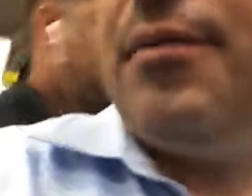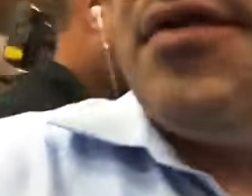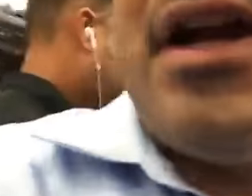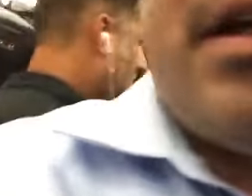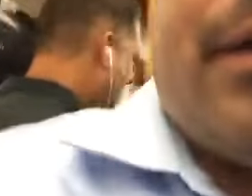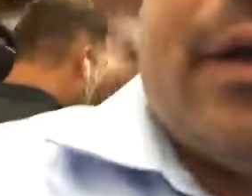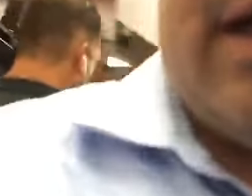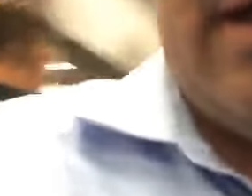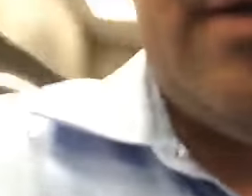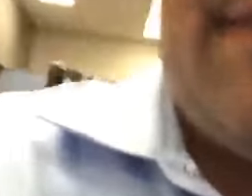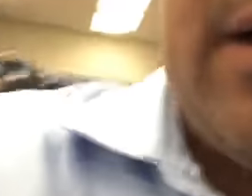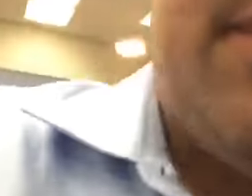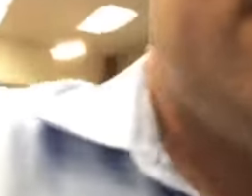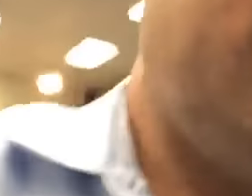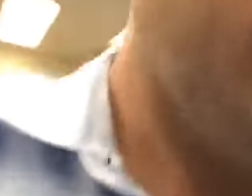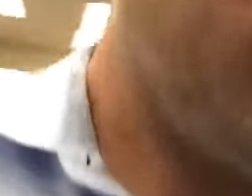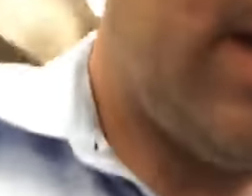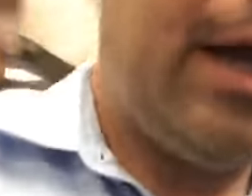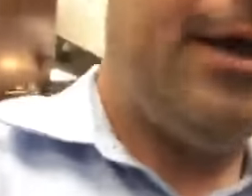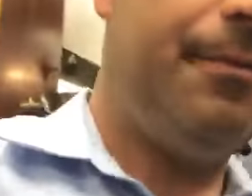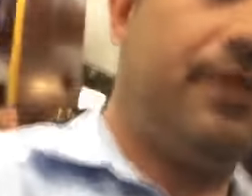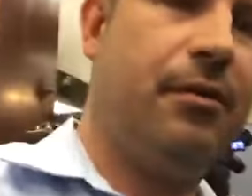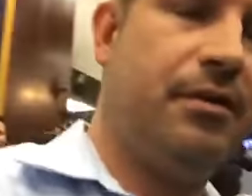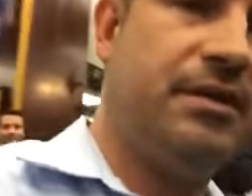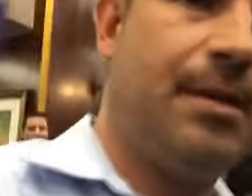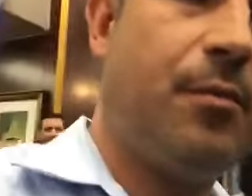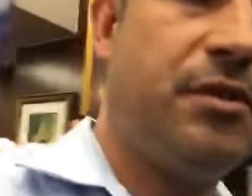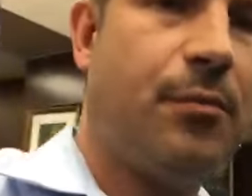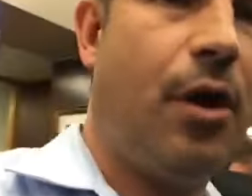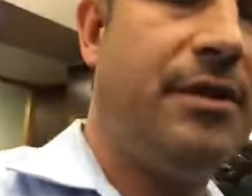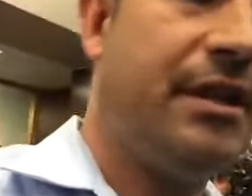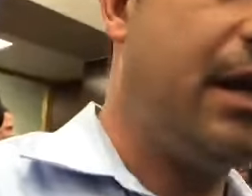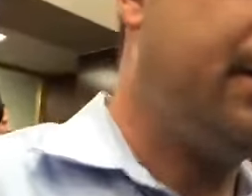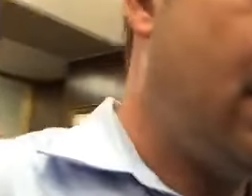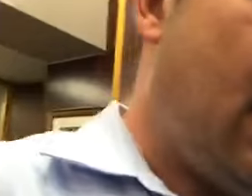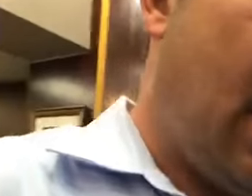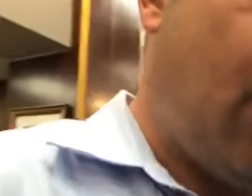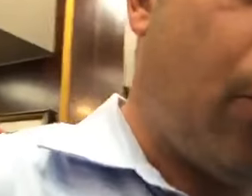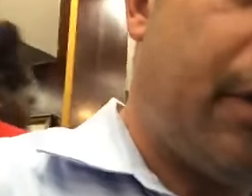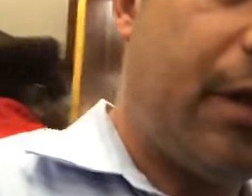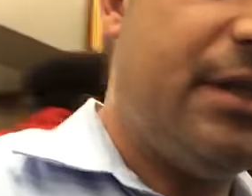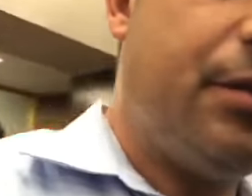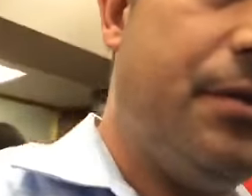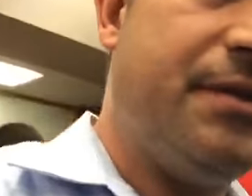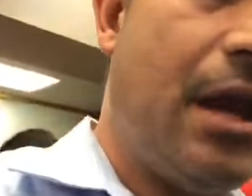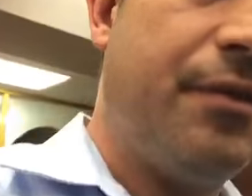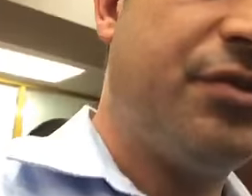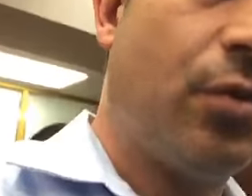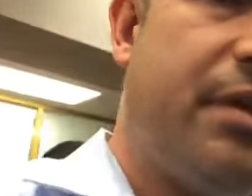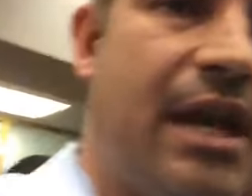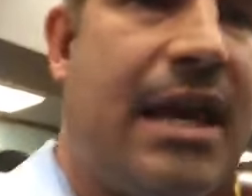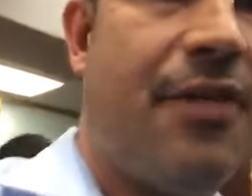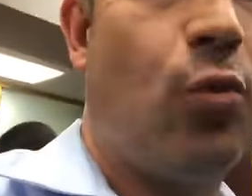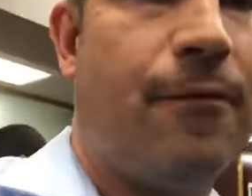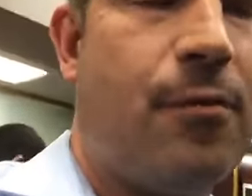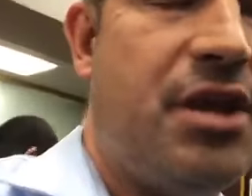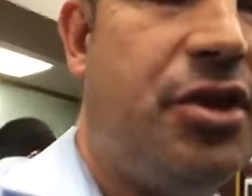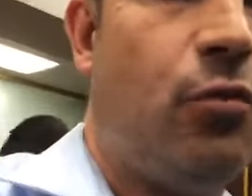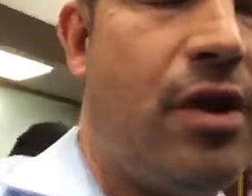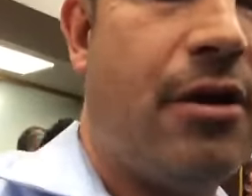So stunning developments here at the Tampa Police Department tonight. We're going to continue to stay on this story tonight, gather